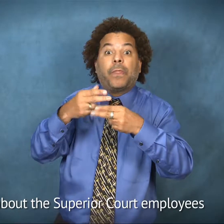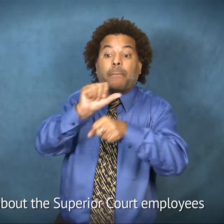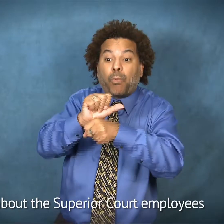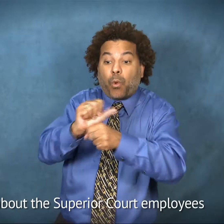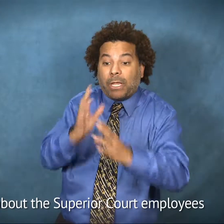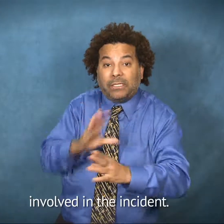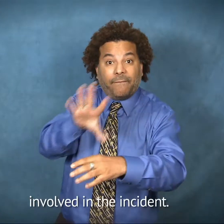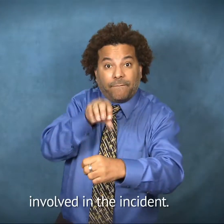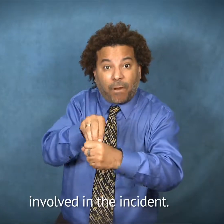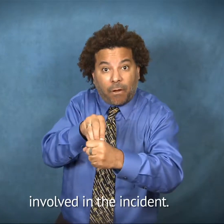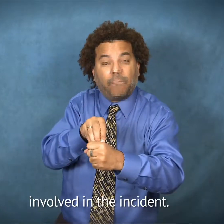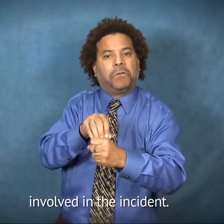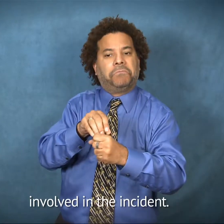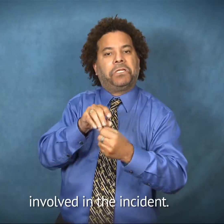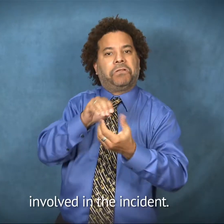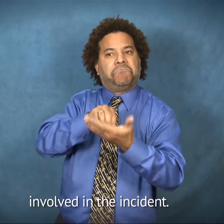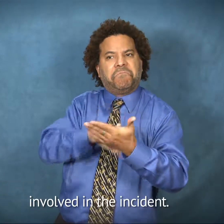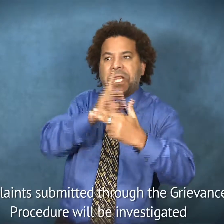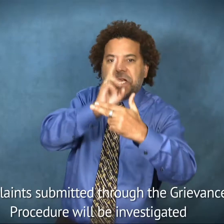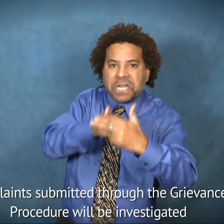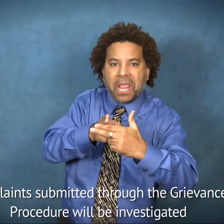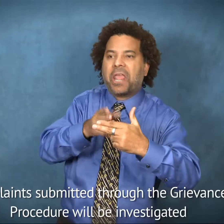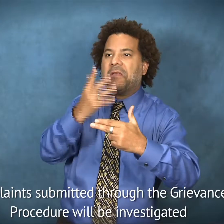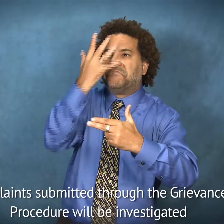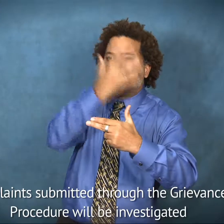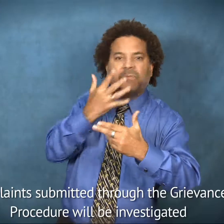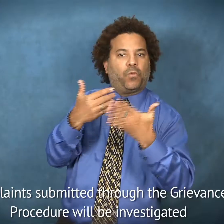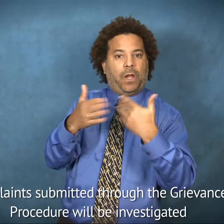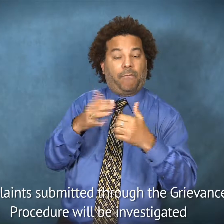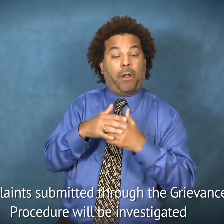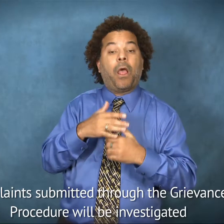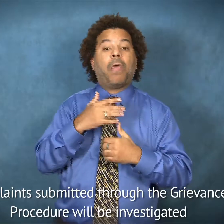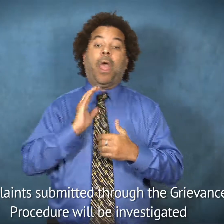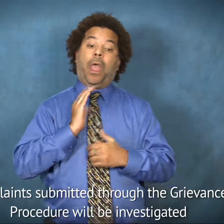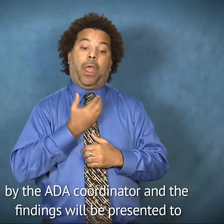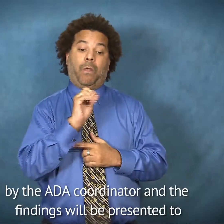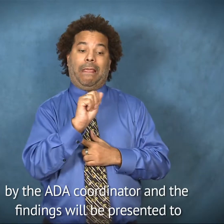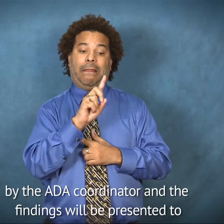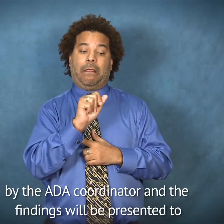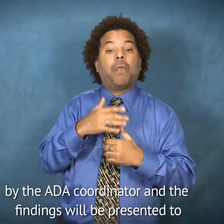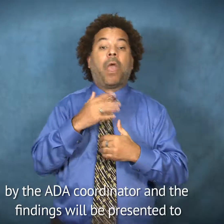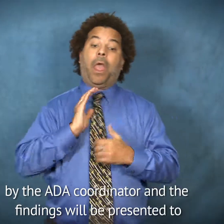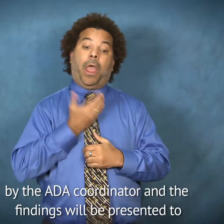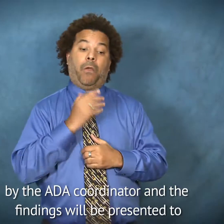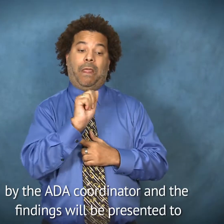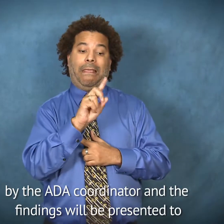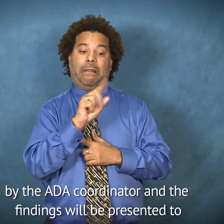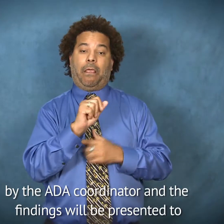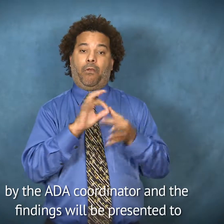Court employees involved in the incident. Complaints submitted through the grievance procedure will be investigated by the ADA coordinator, and the findings